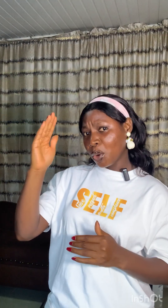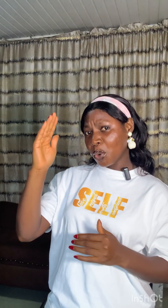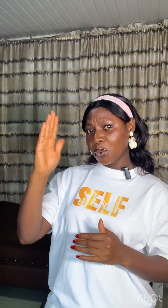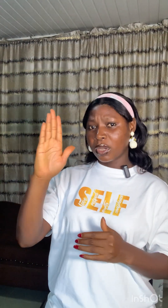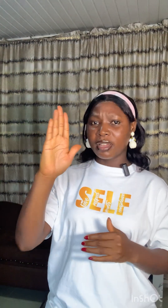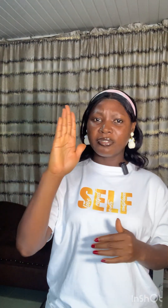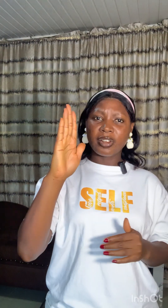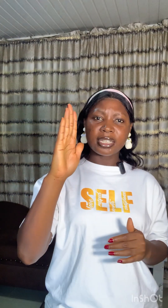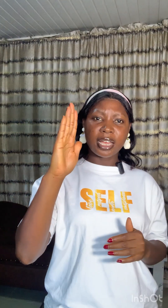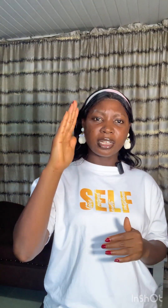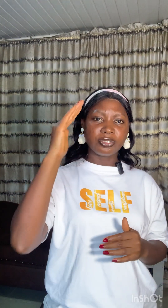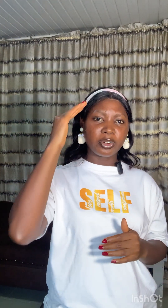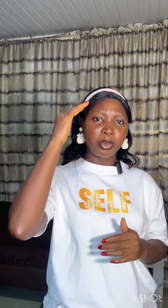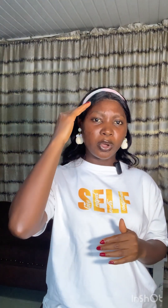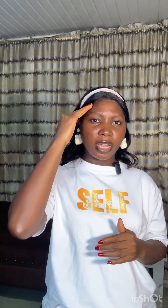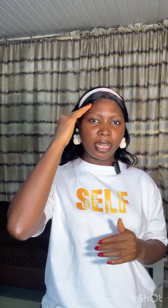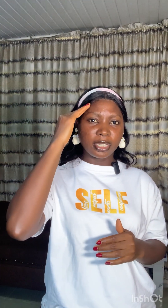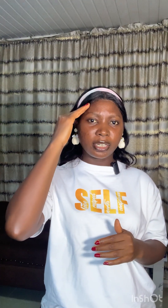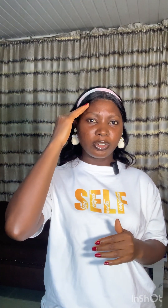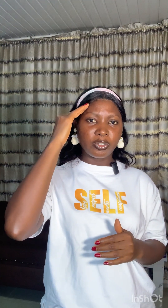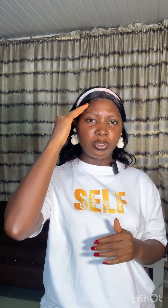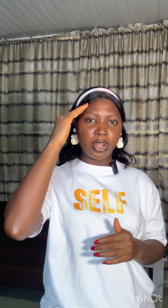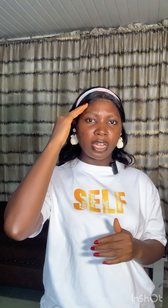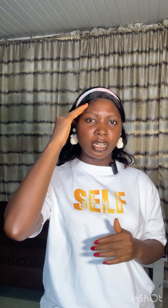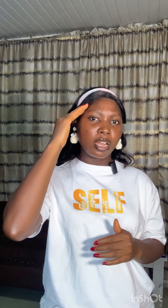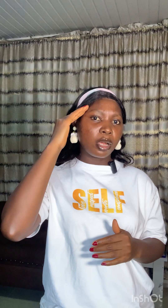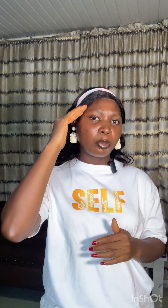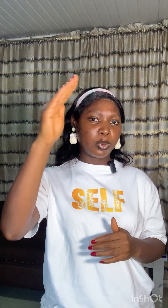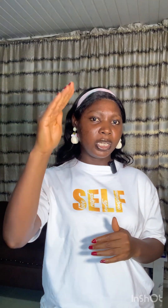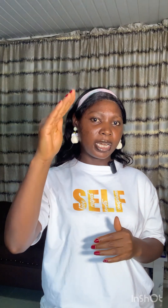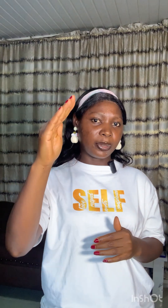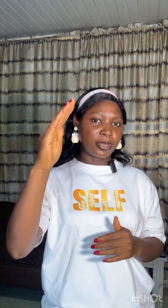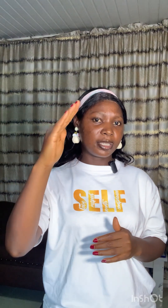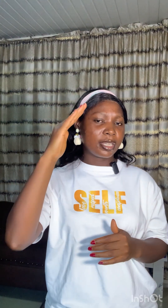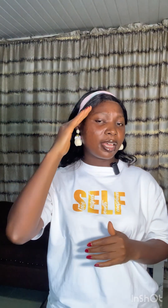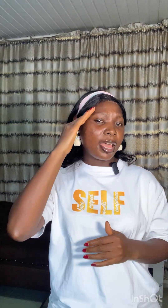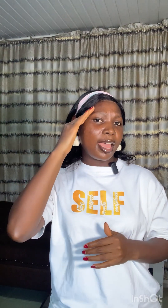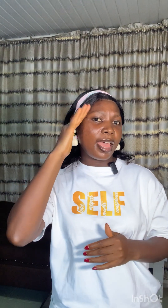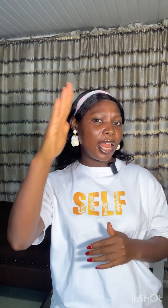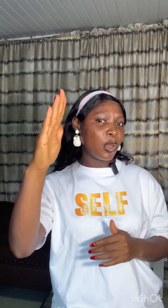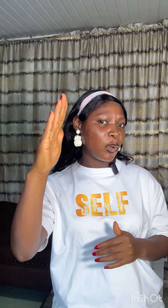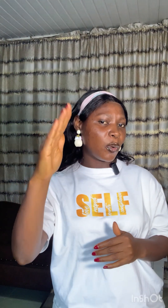Hello. A flat hand from your head, your forehead, pulling out. Hello.